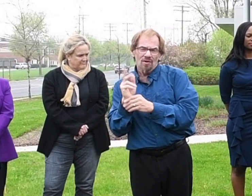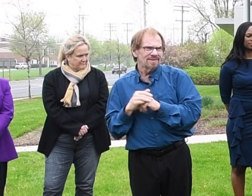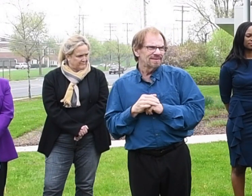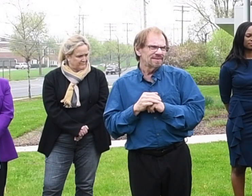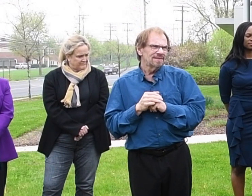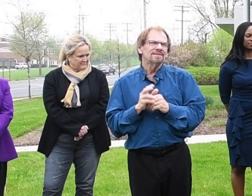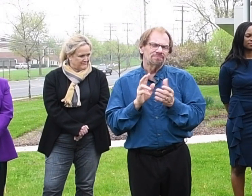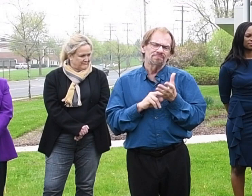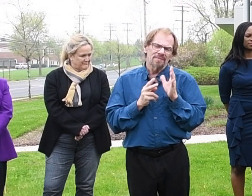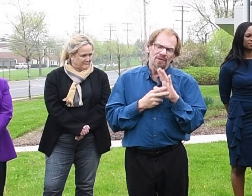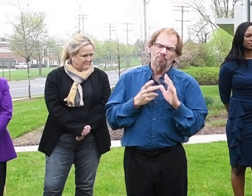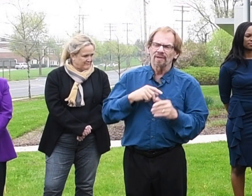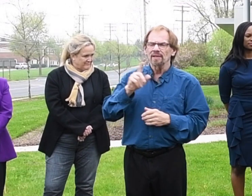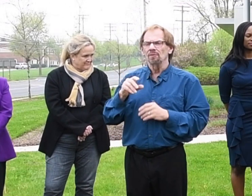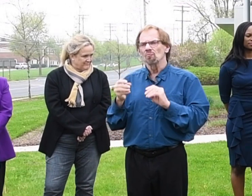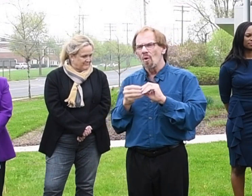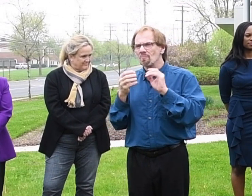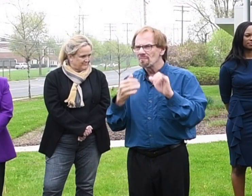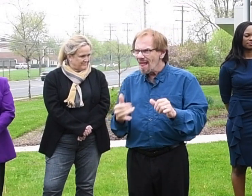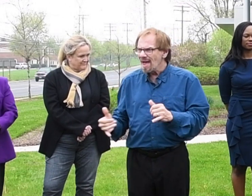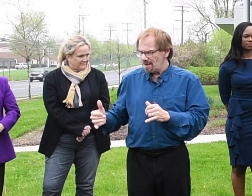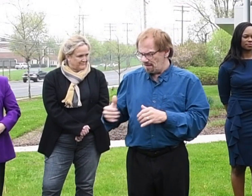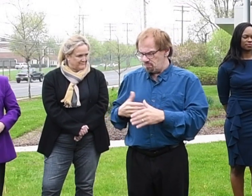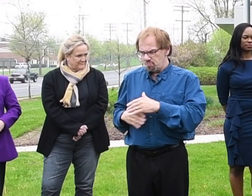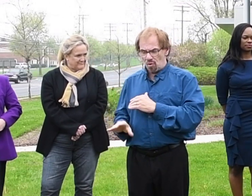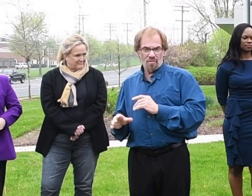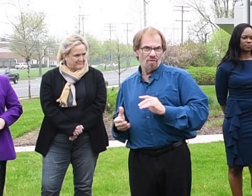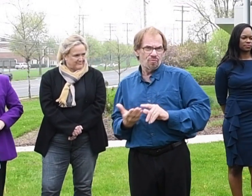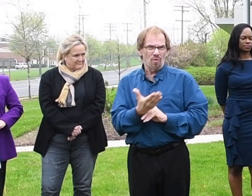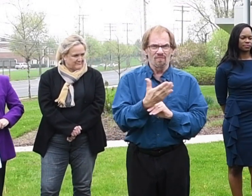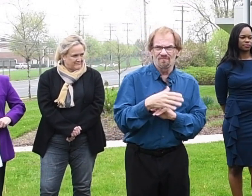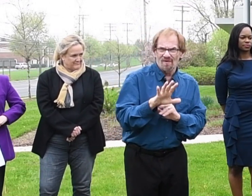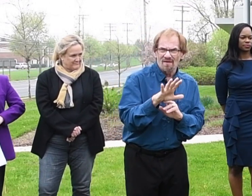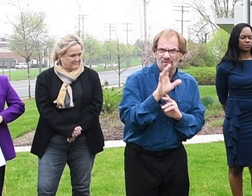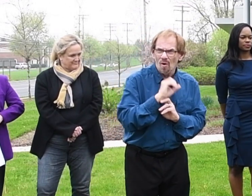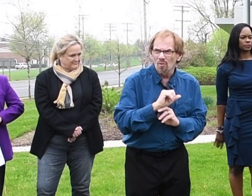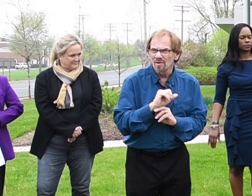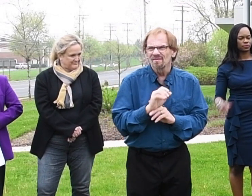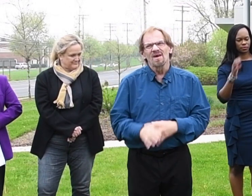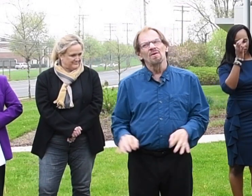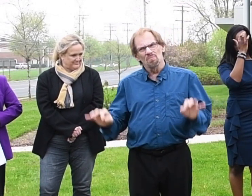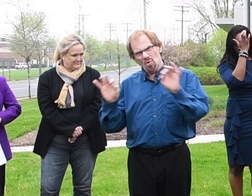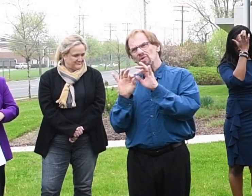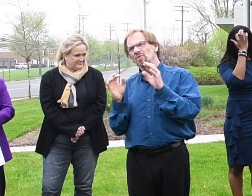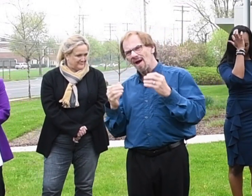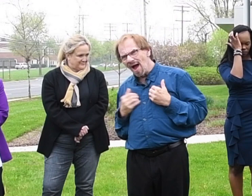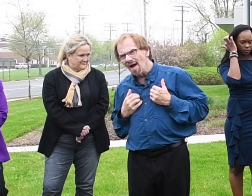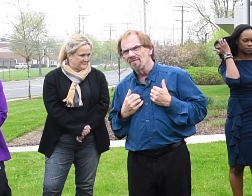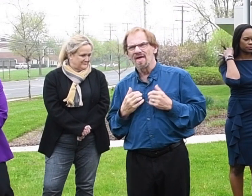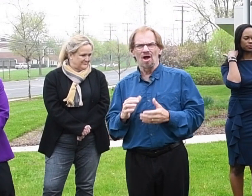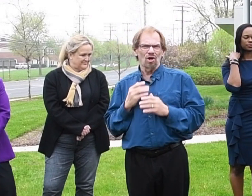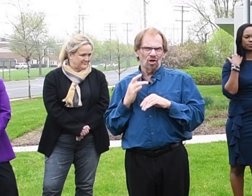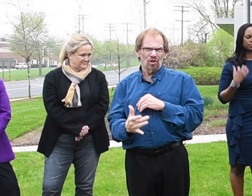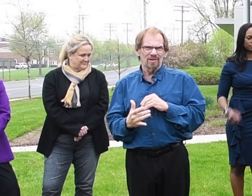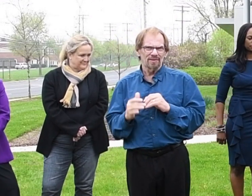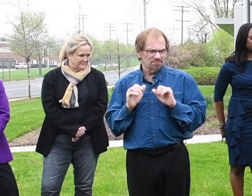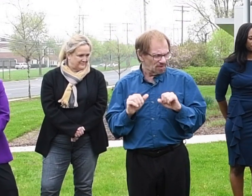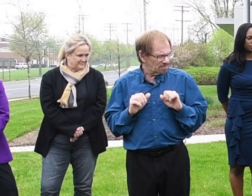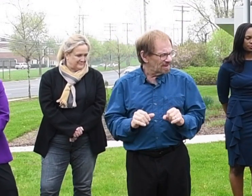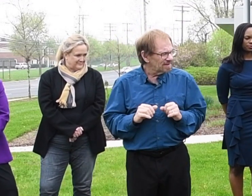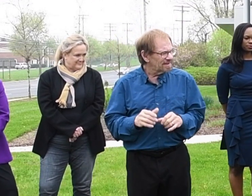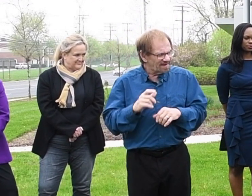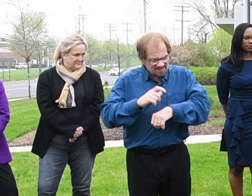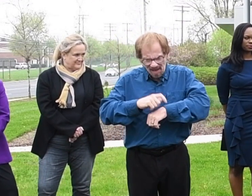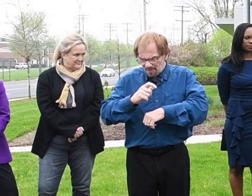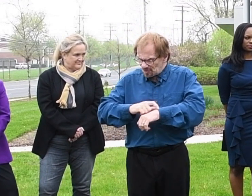and learning opportunities for ages birth through 5 and their caregivers is critical. Before our youngest residents ever